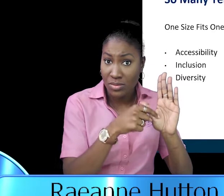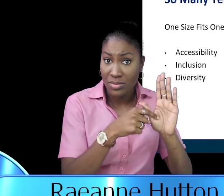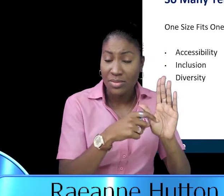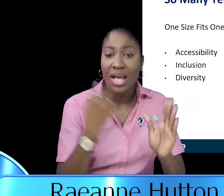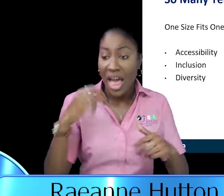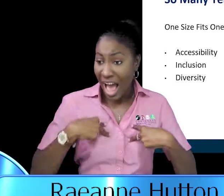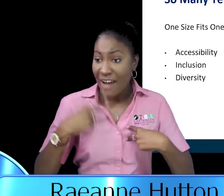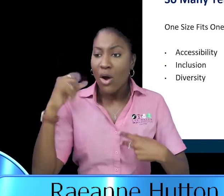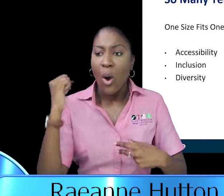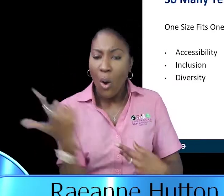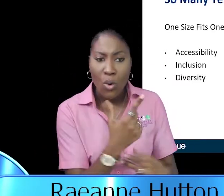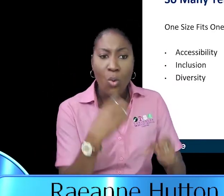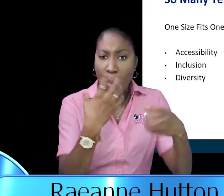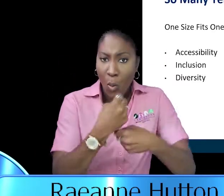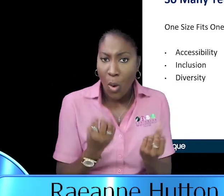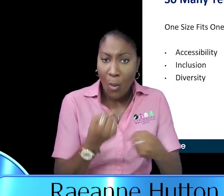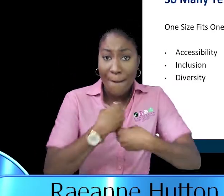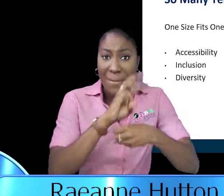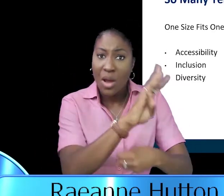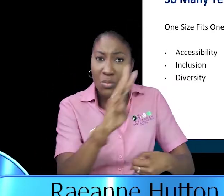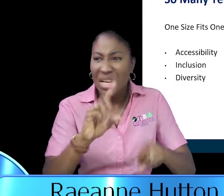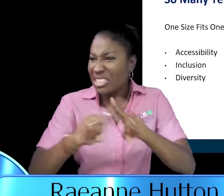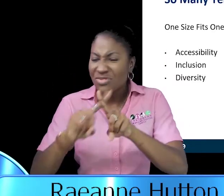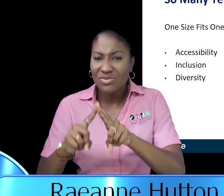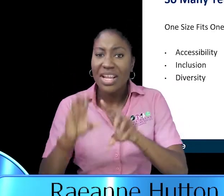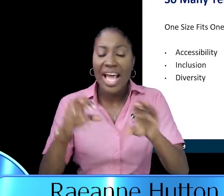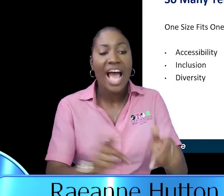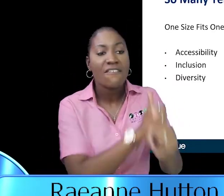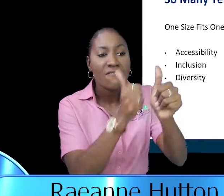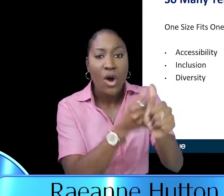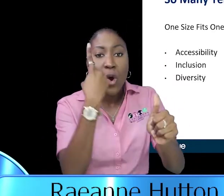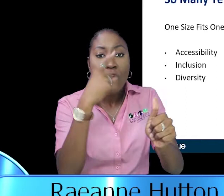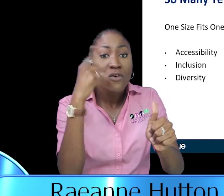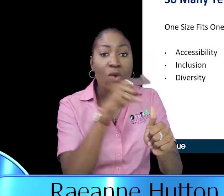I don't discount them as much as some folks in the business do.